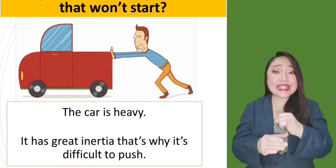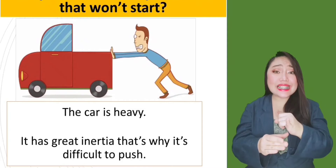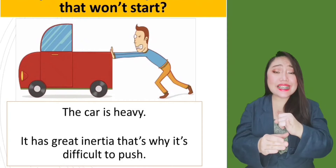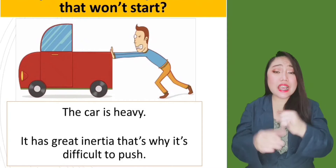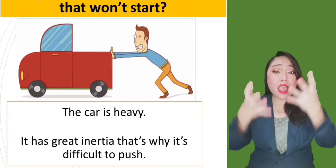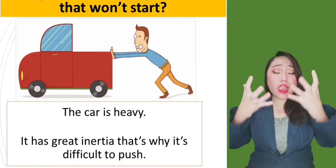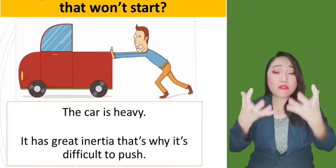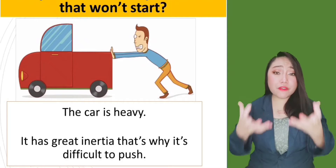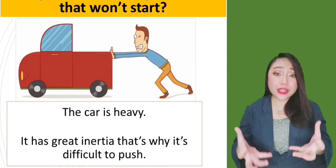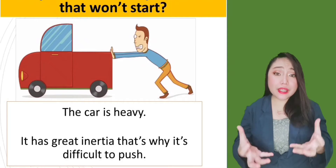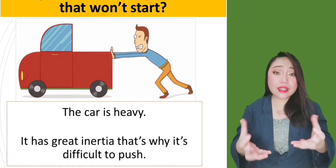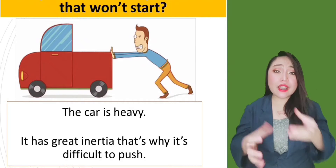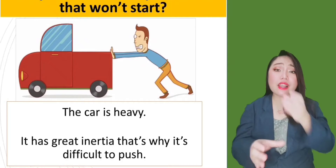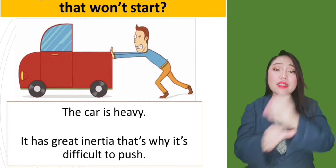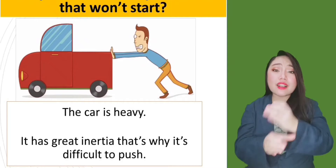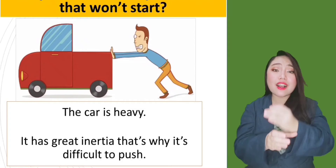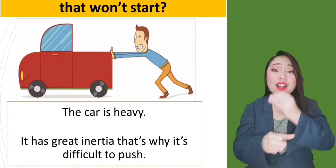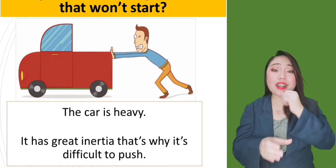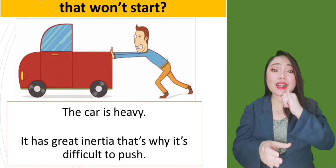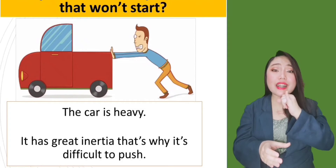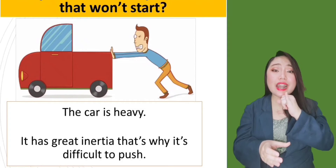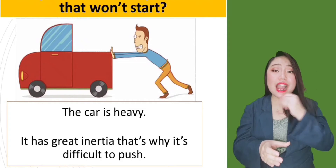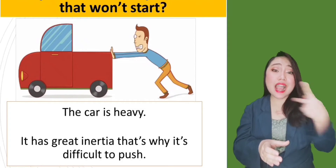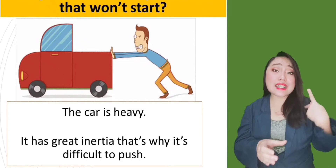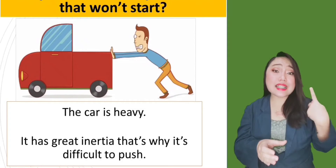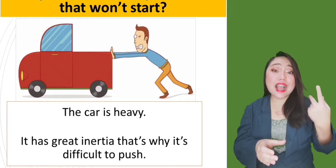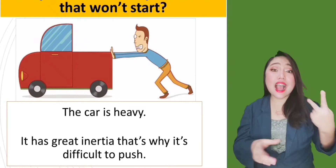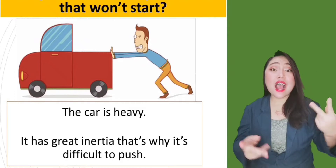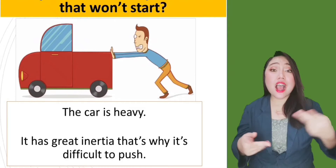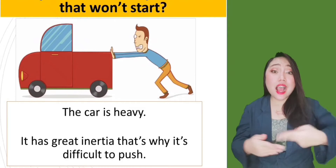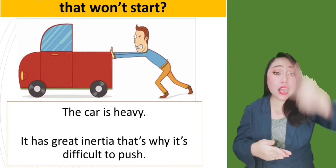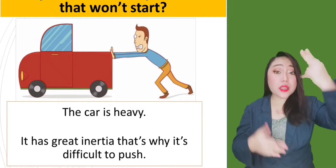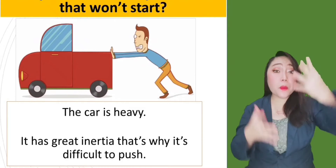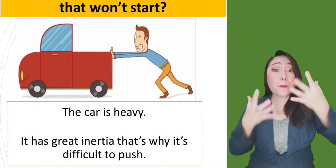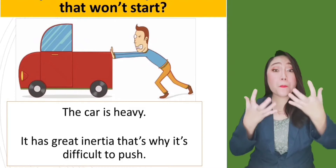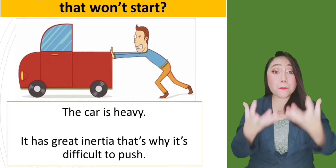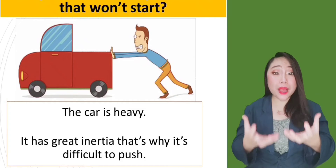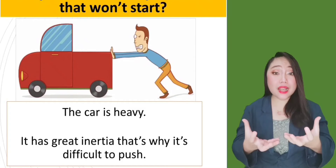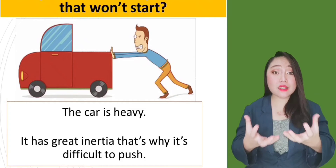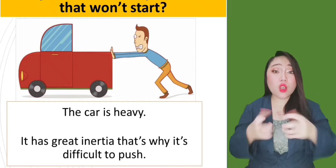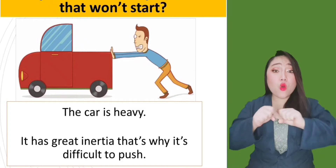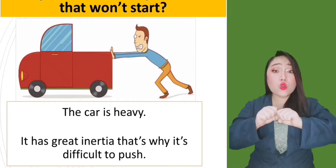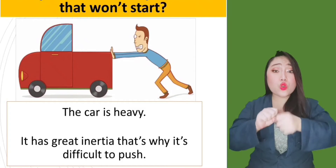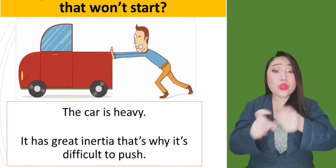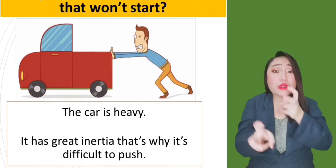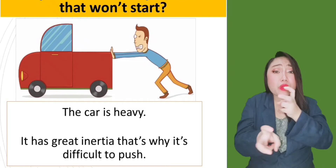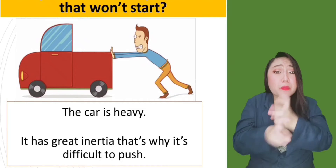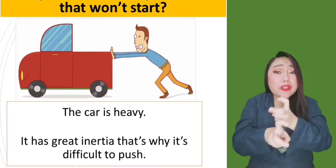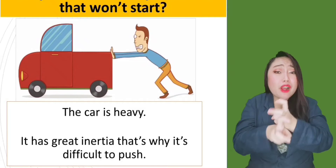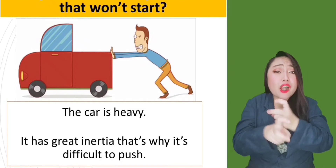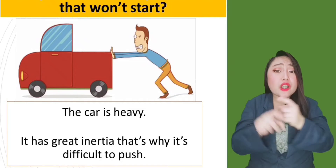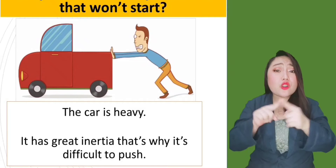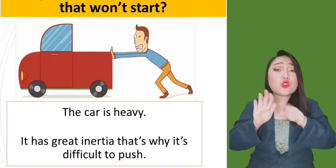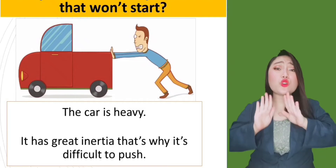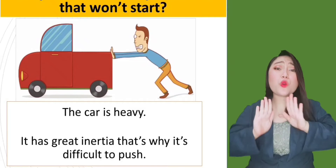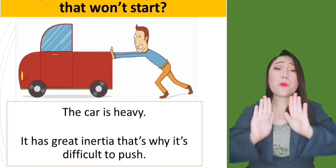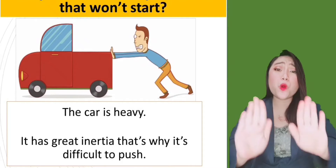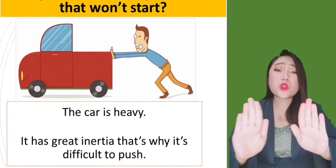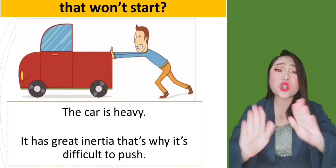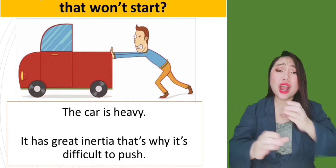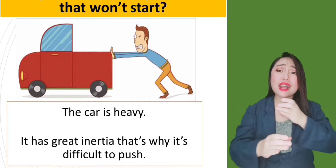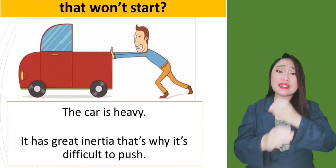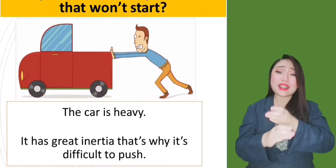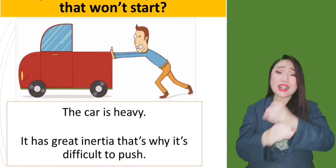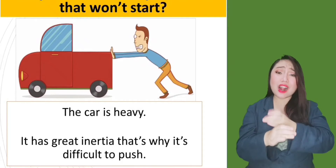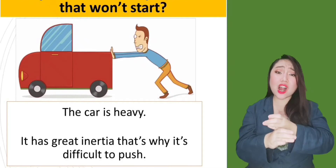means that the car is heavy, the car is at rest, it has a high mass, so it